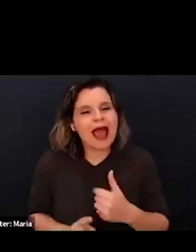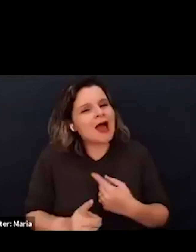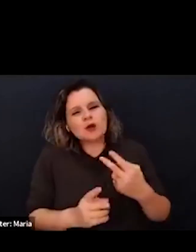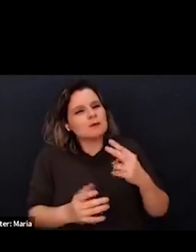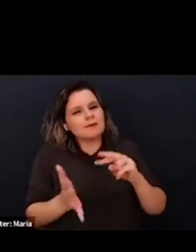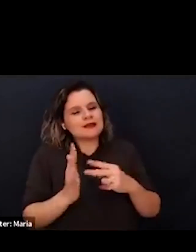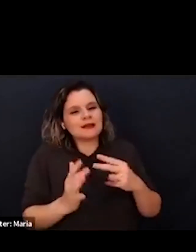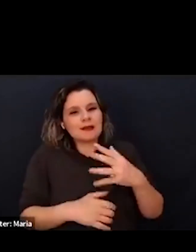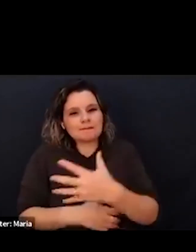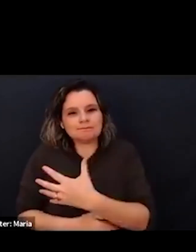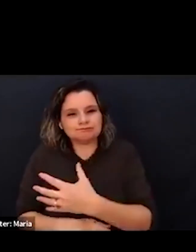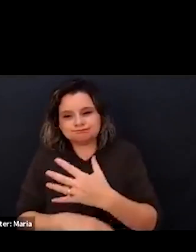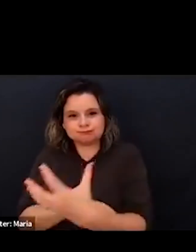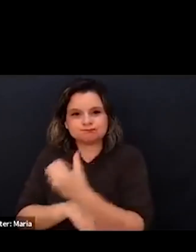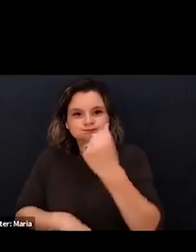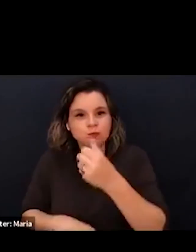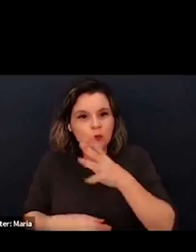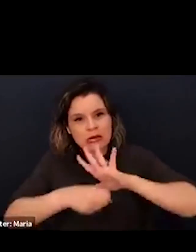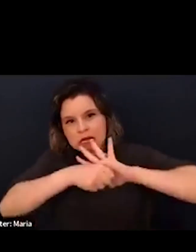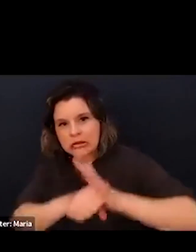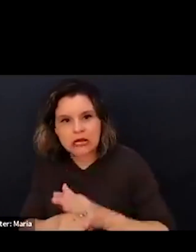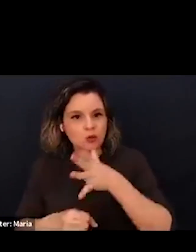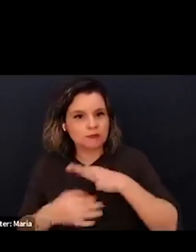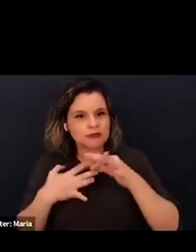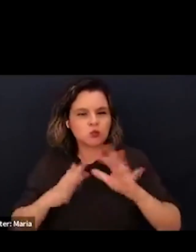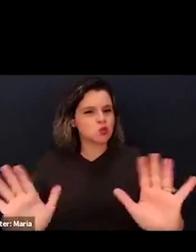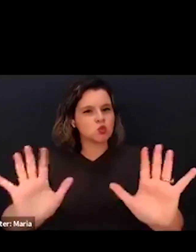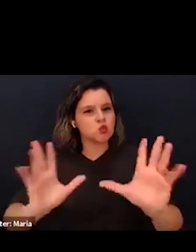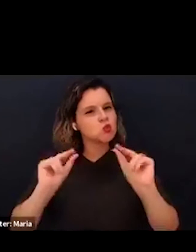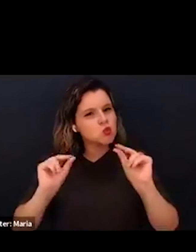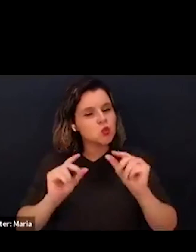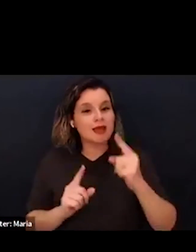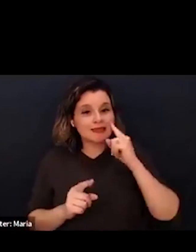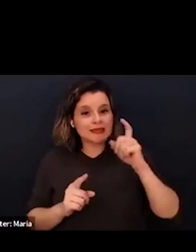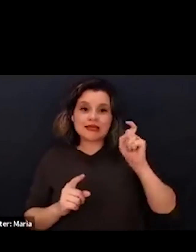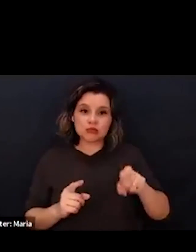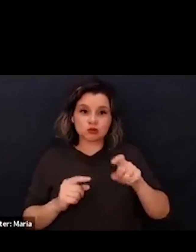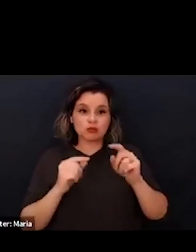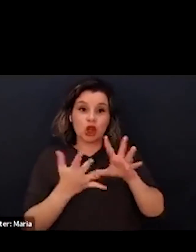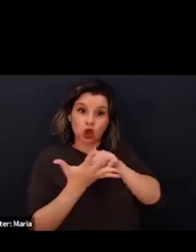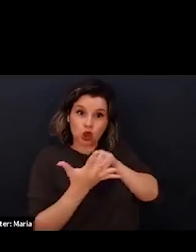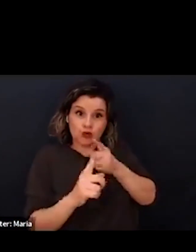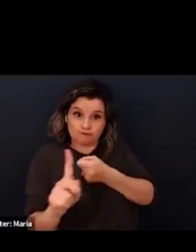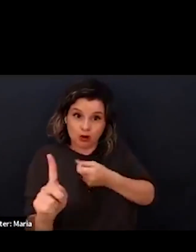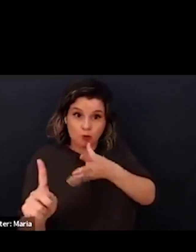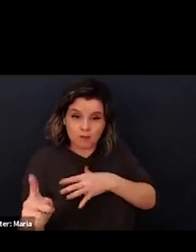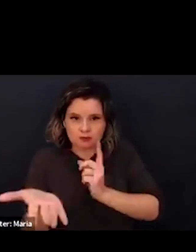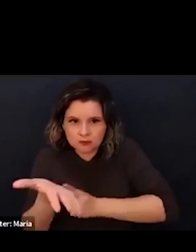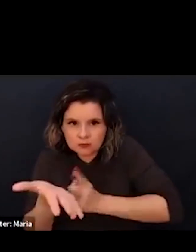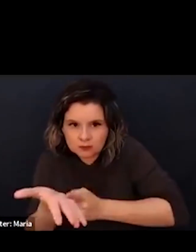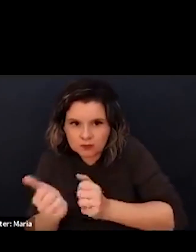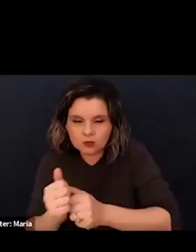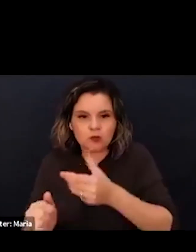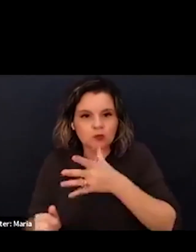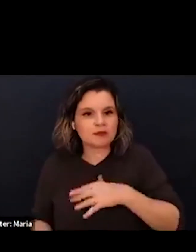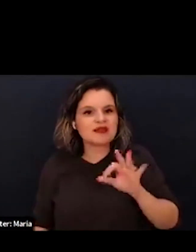away from women. I don't mean stepping on women and women's leadership. I don't believe that. I believe that they need to be learning from women and dialogue with women, to Farah's point